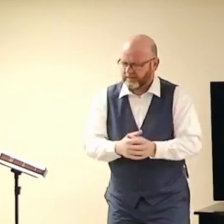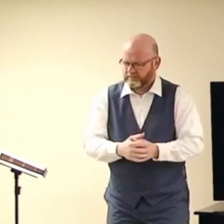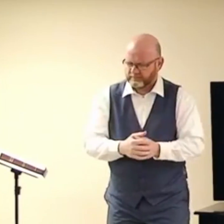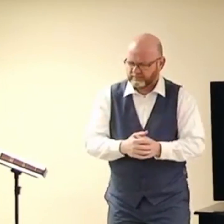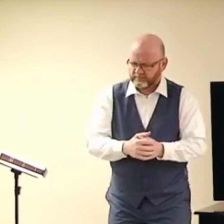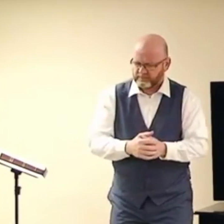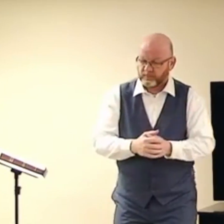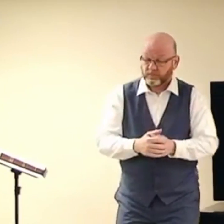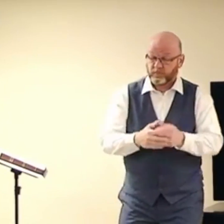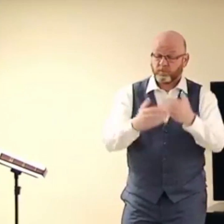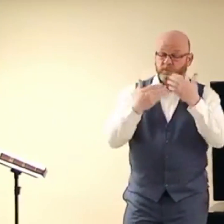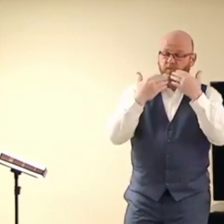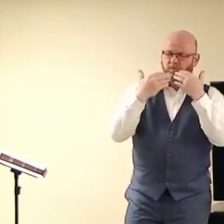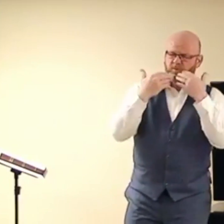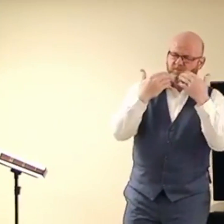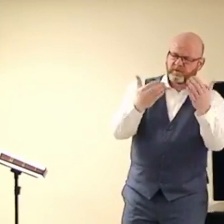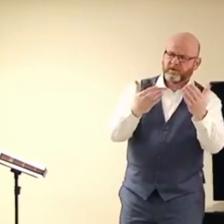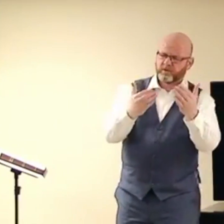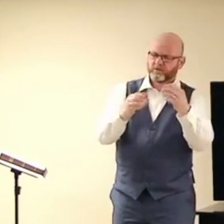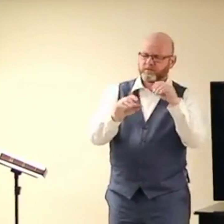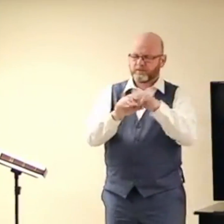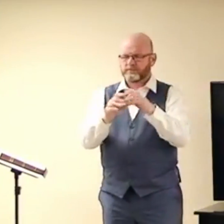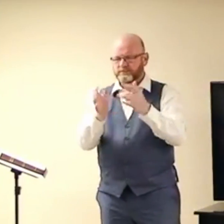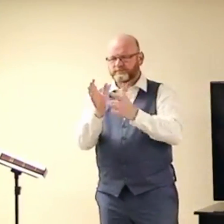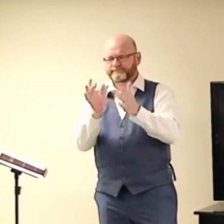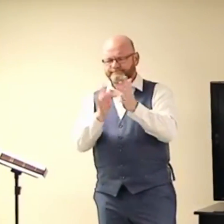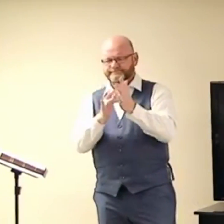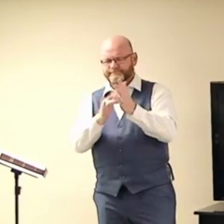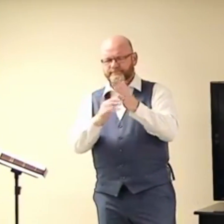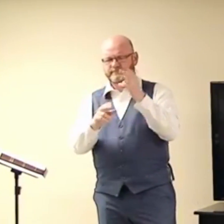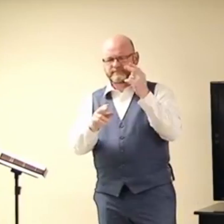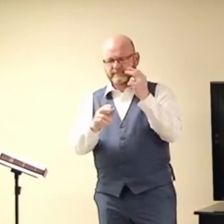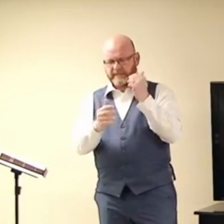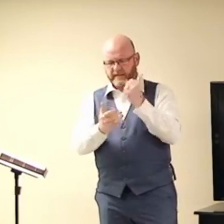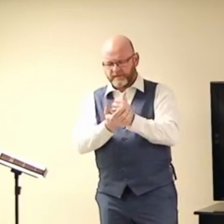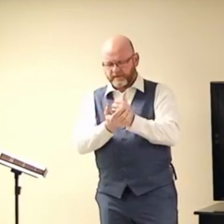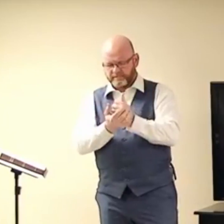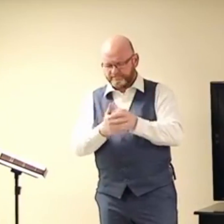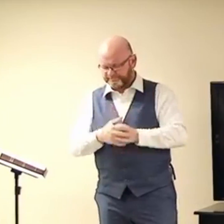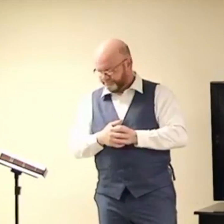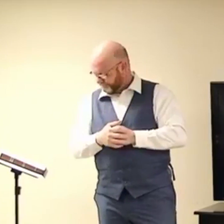Savior, I pray that today will be the day that they decide.